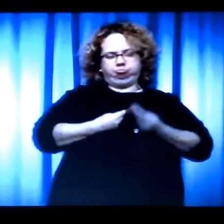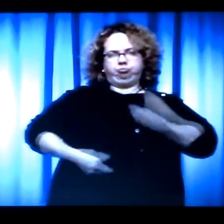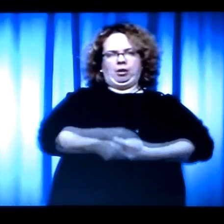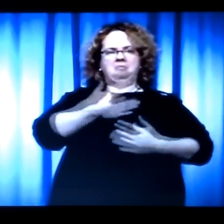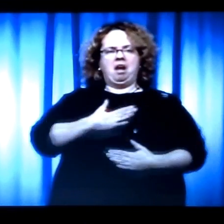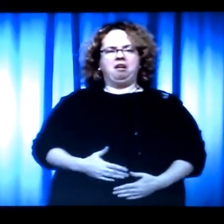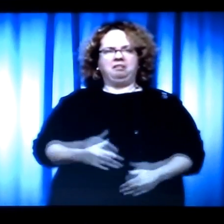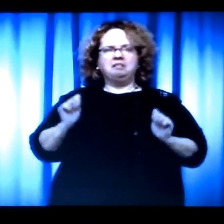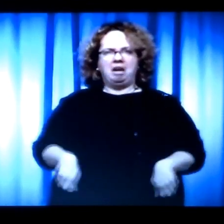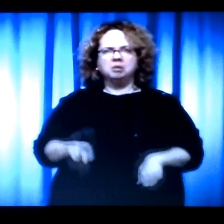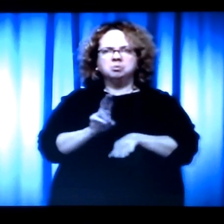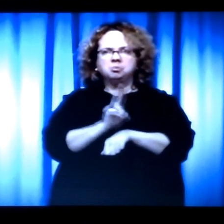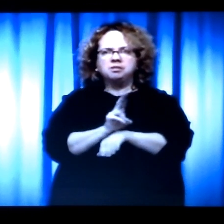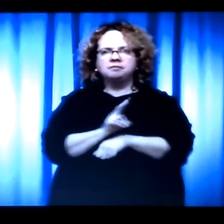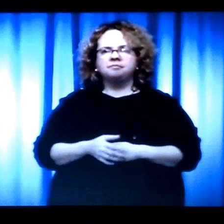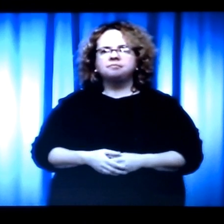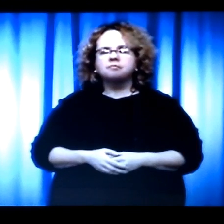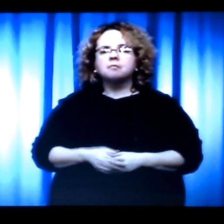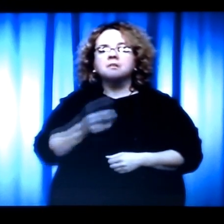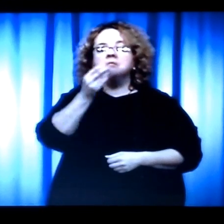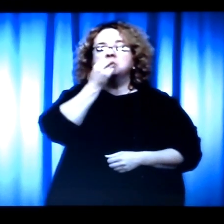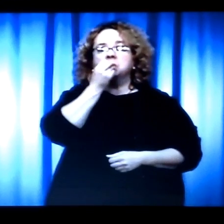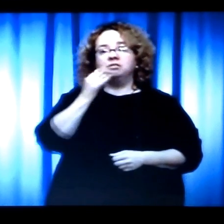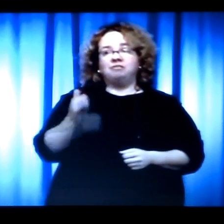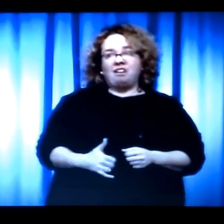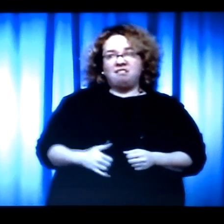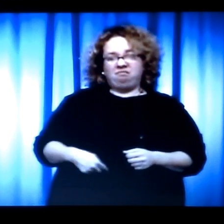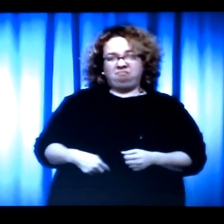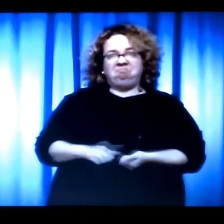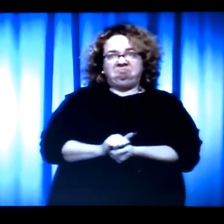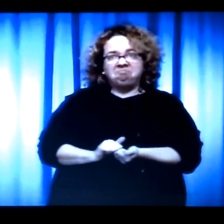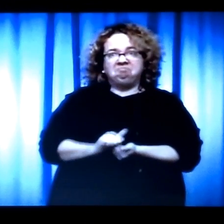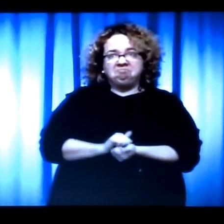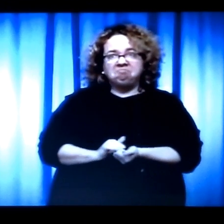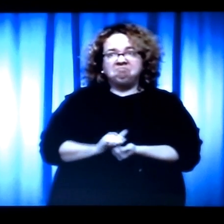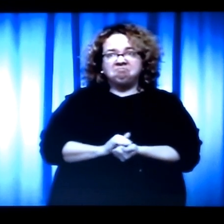further. And that way it's able to move about the body more freely.